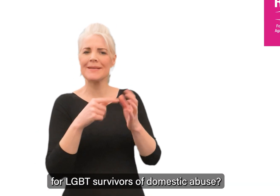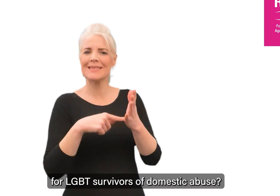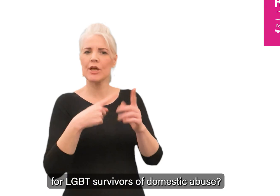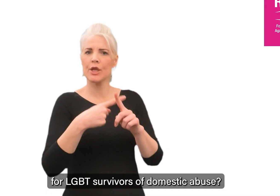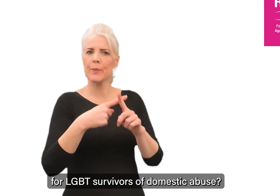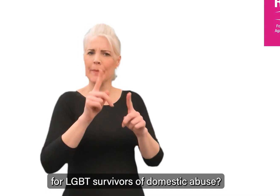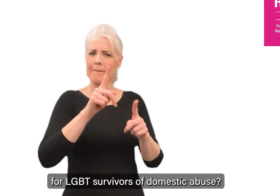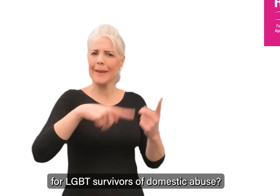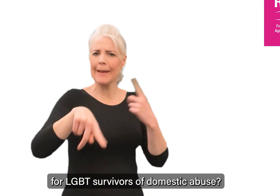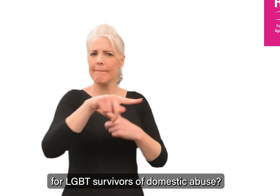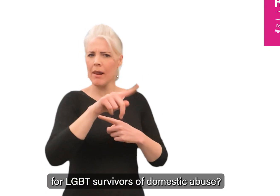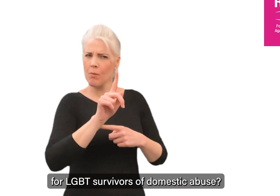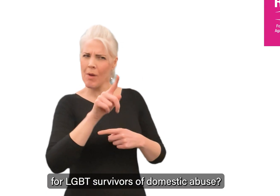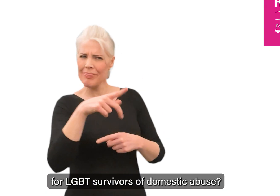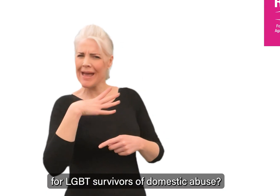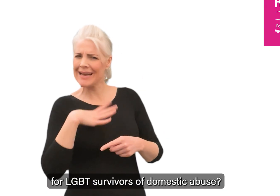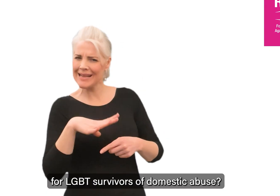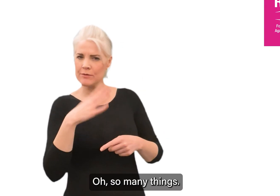domestic abuse?